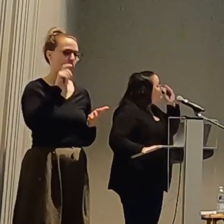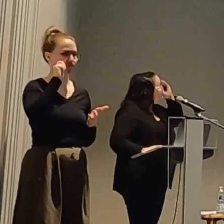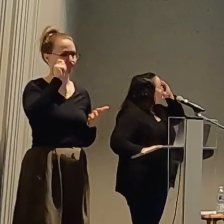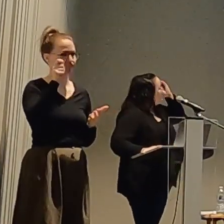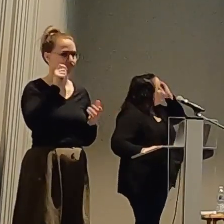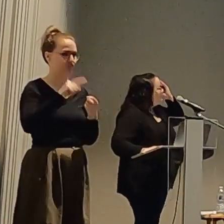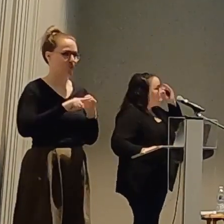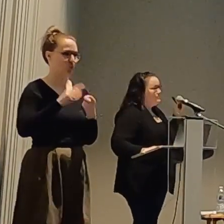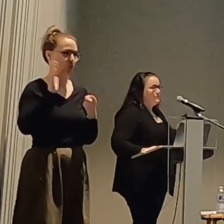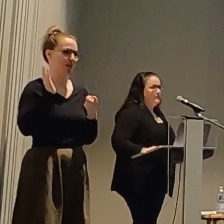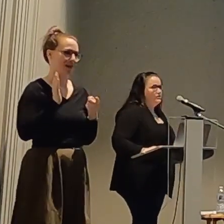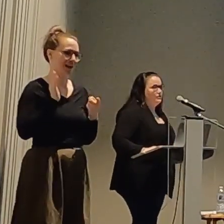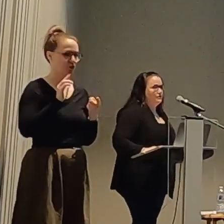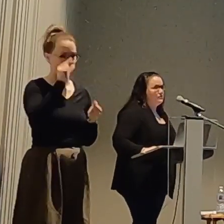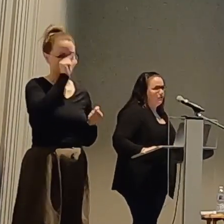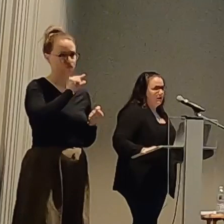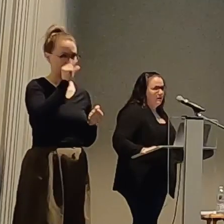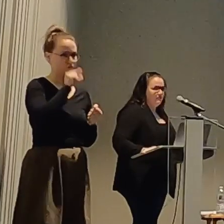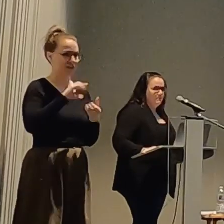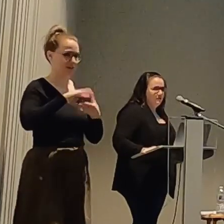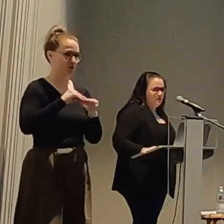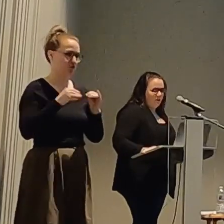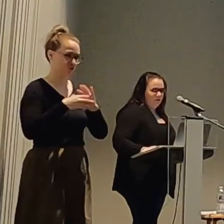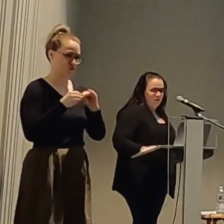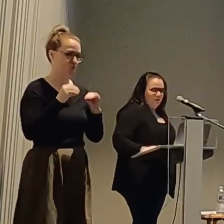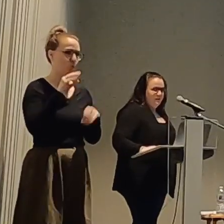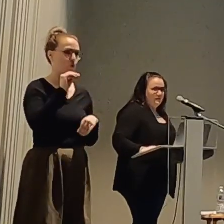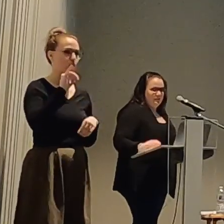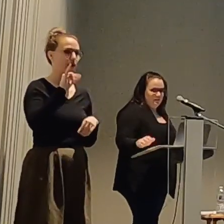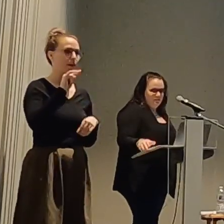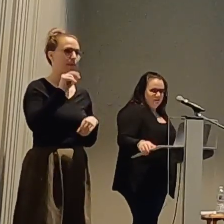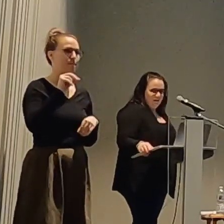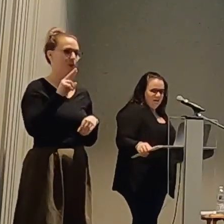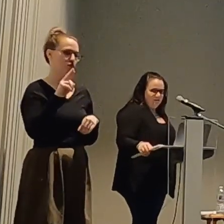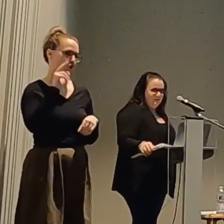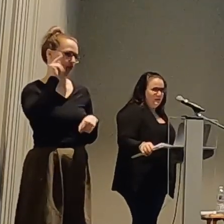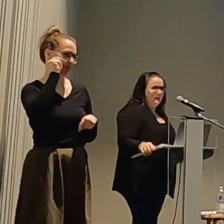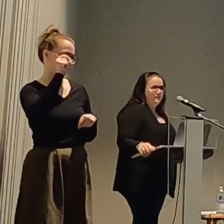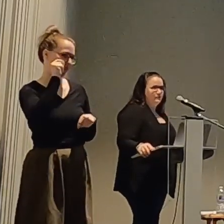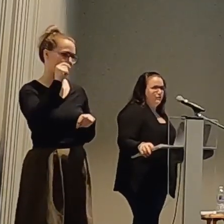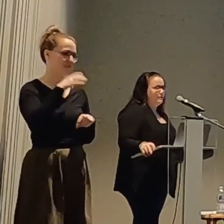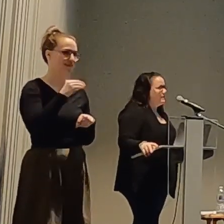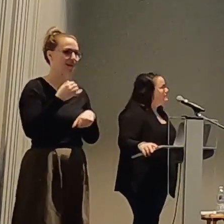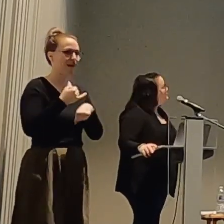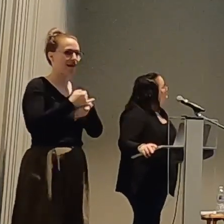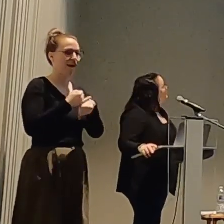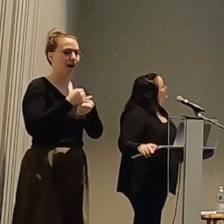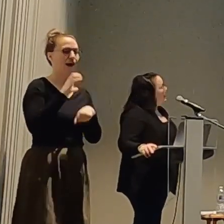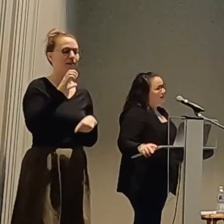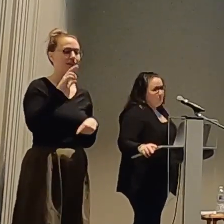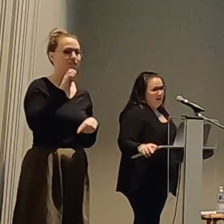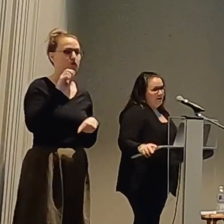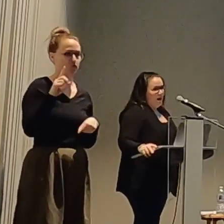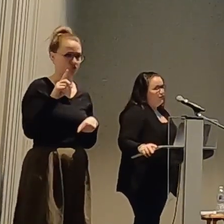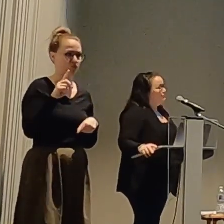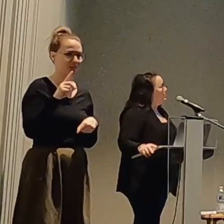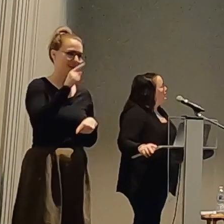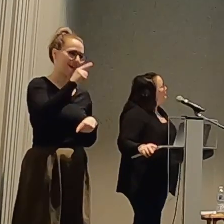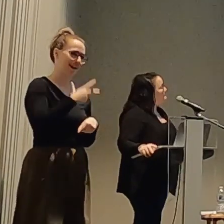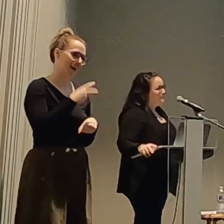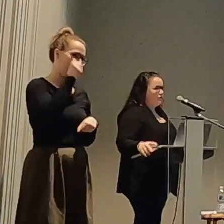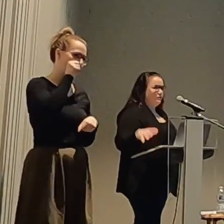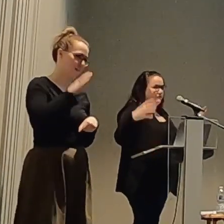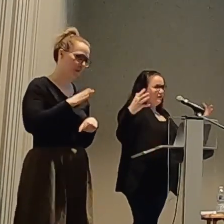Greek, the ancient Greek story of the Minotaur, Theseus, and the island of Crete. Half man,